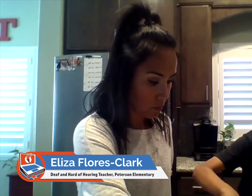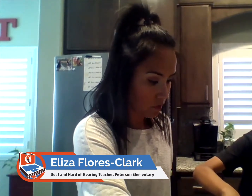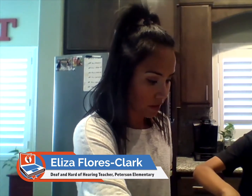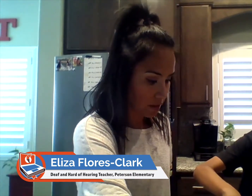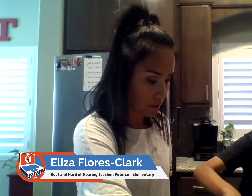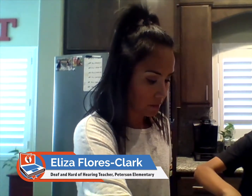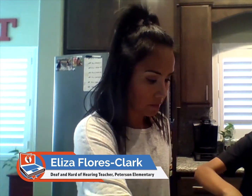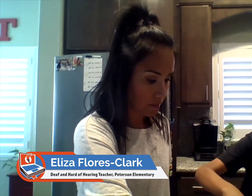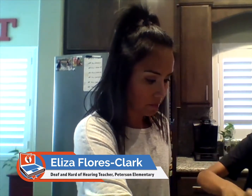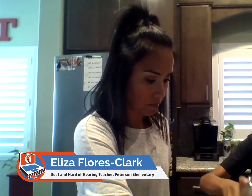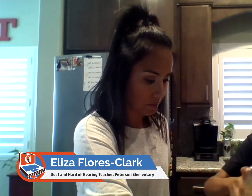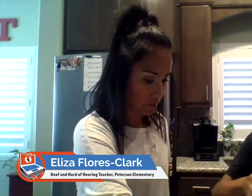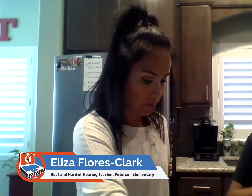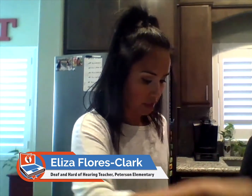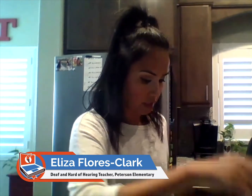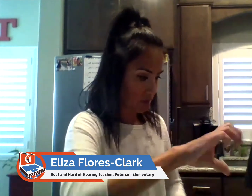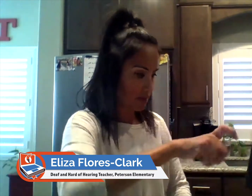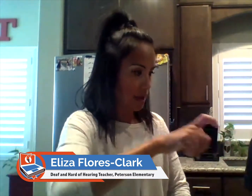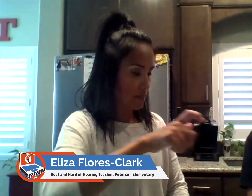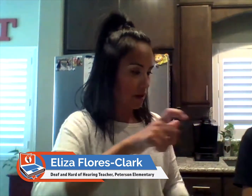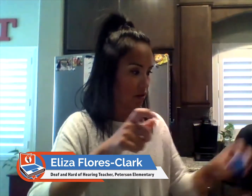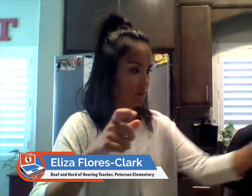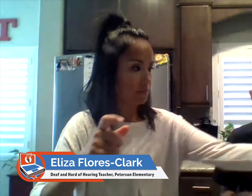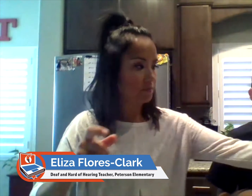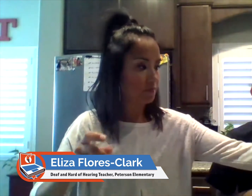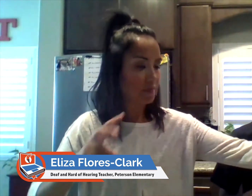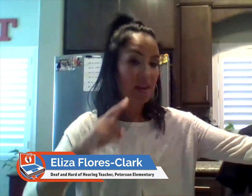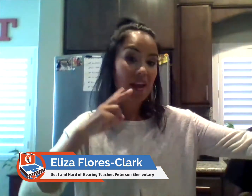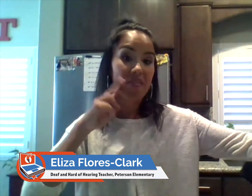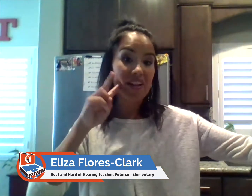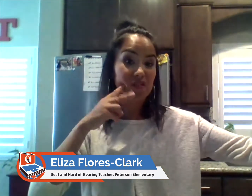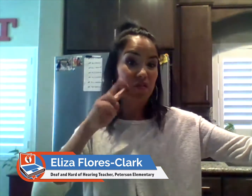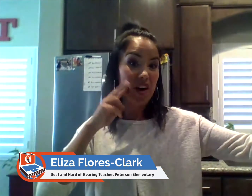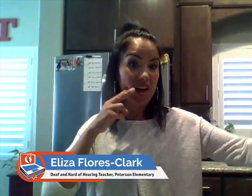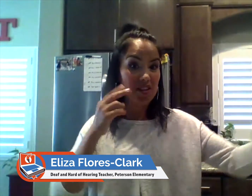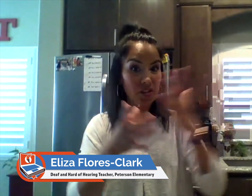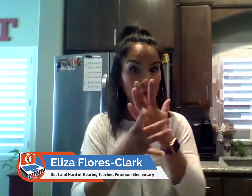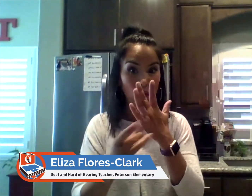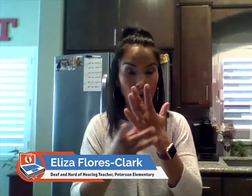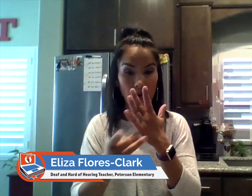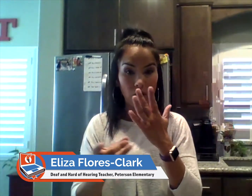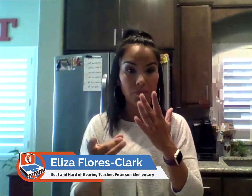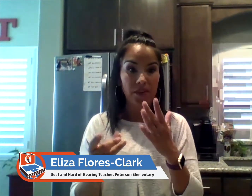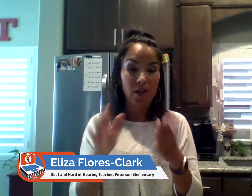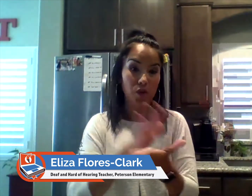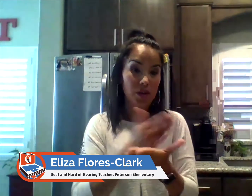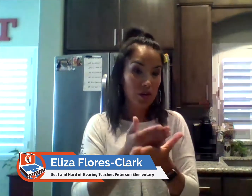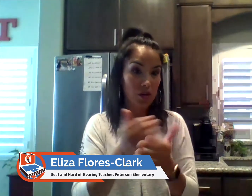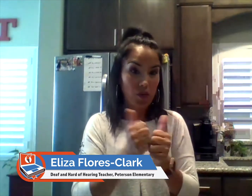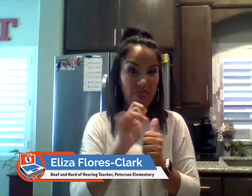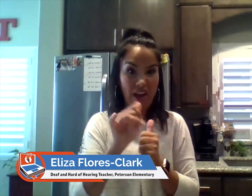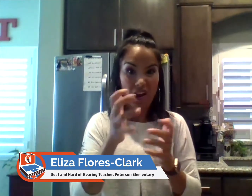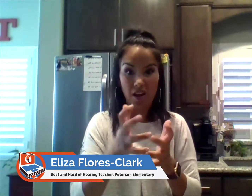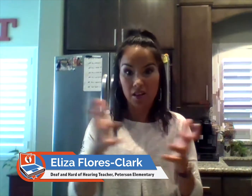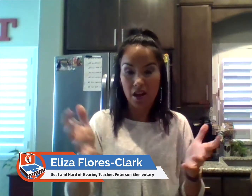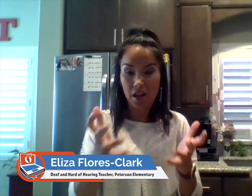Perfect. Let's put the cap back on. And that's vegetable oil. And we cook with that a lot. A lot